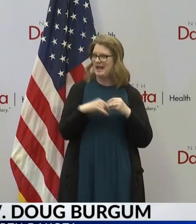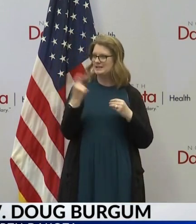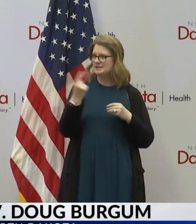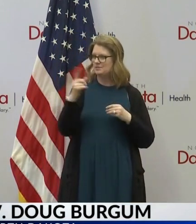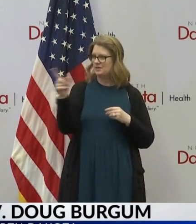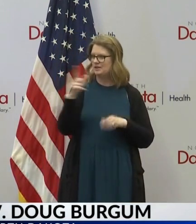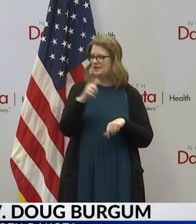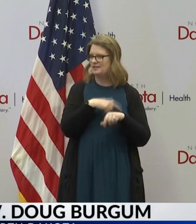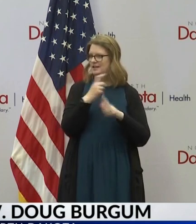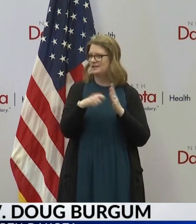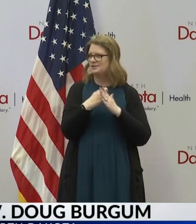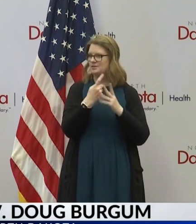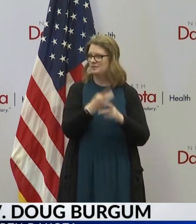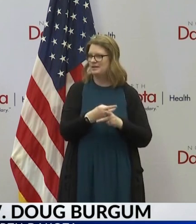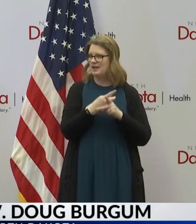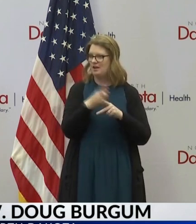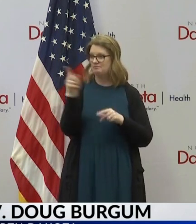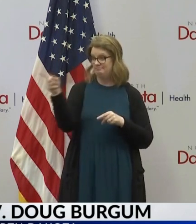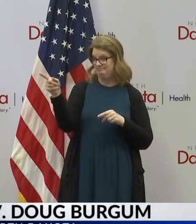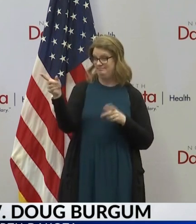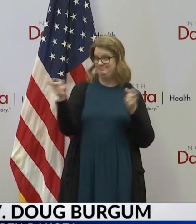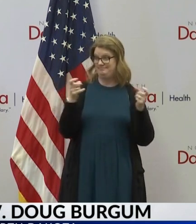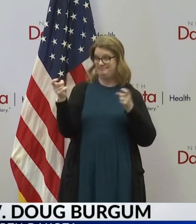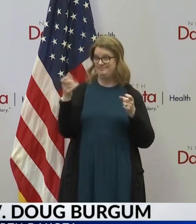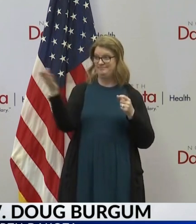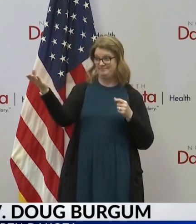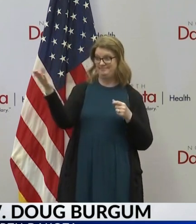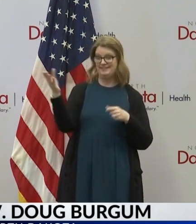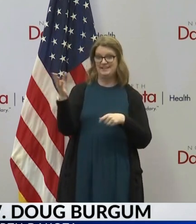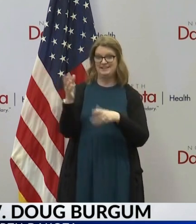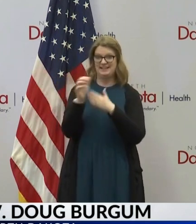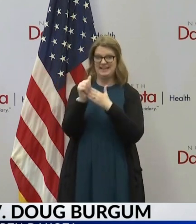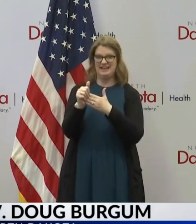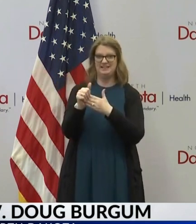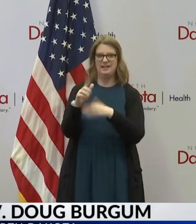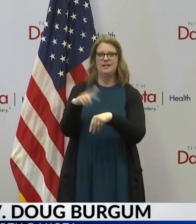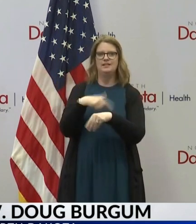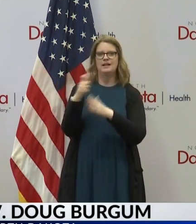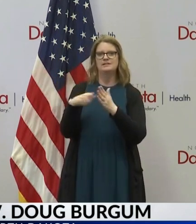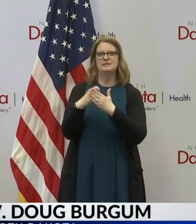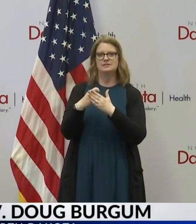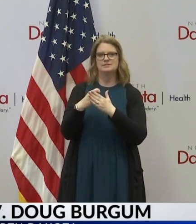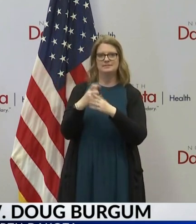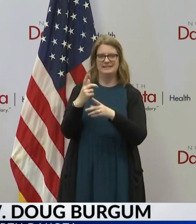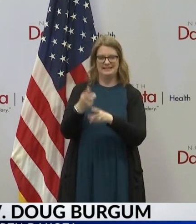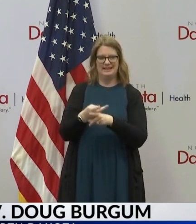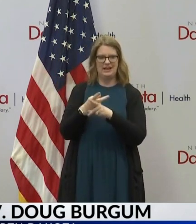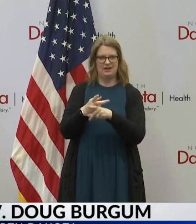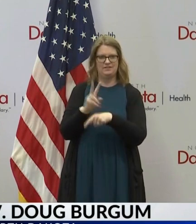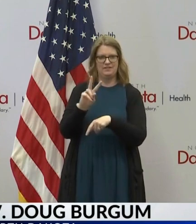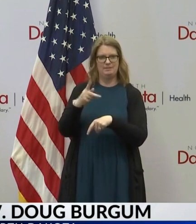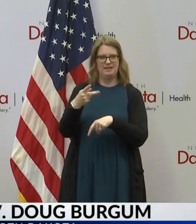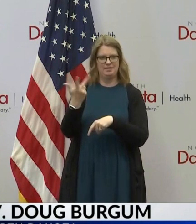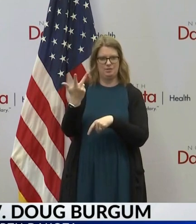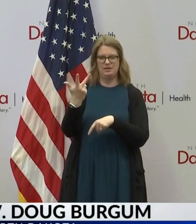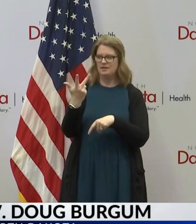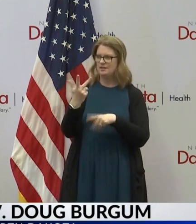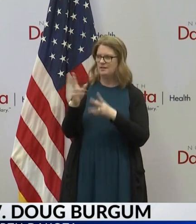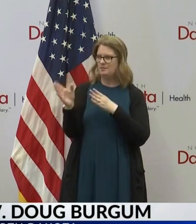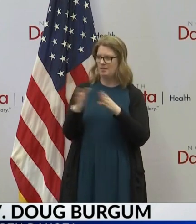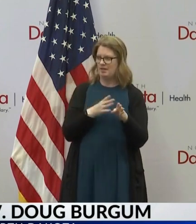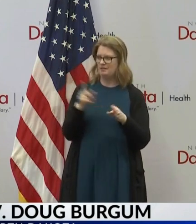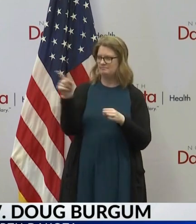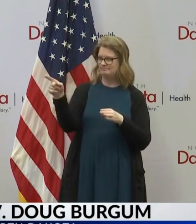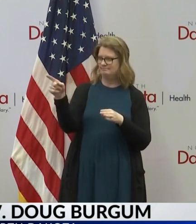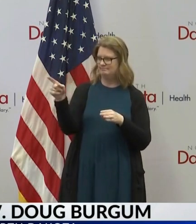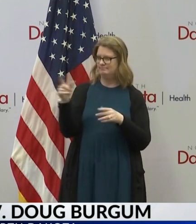thoughts on long-term care, Chris is leading the long-term care task force, or as we call the VP3, the most vulnerable population plan. And